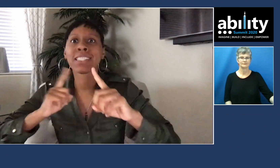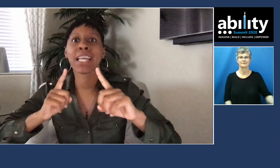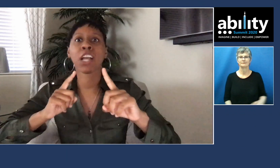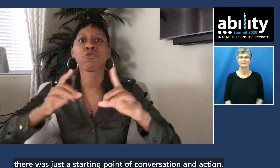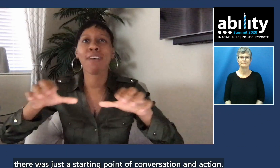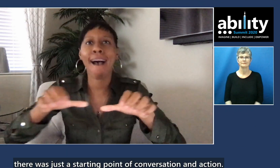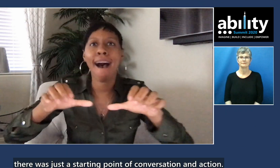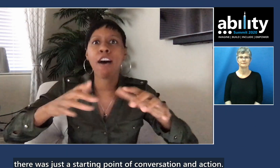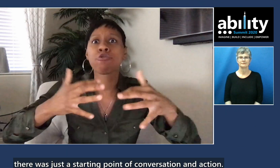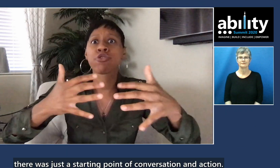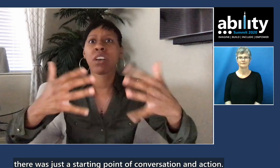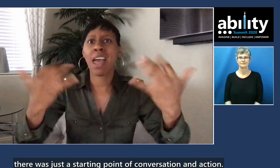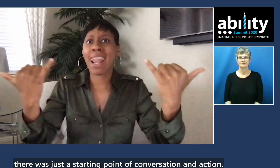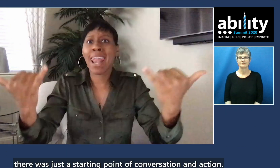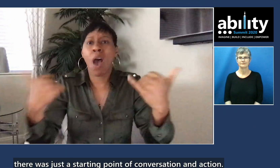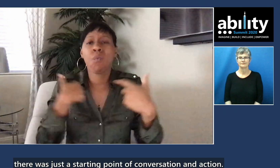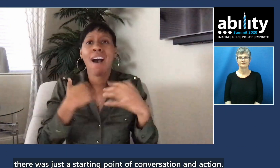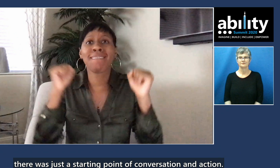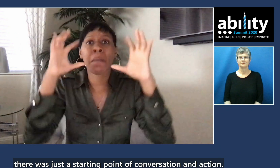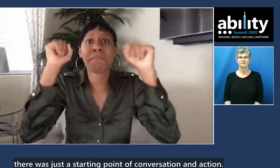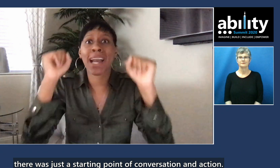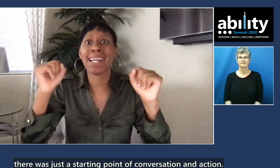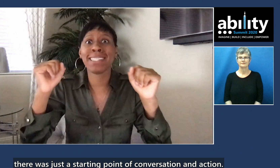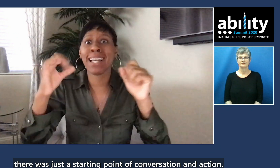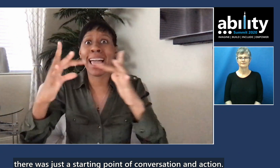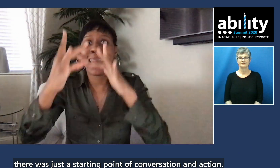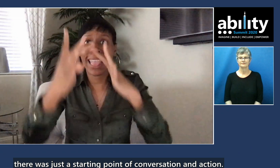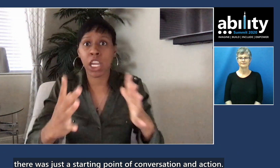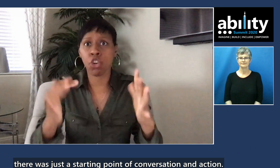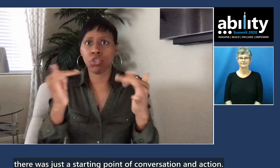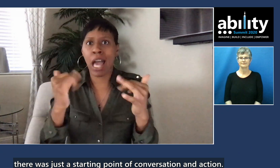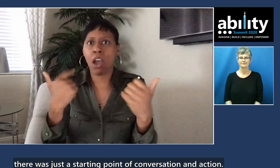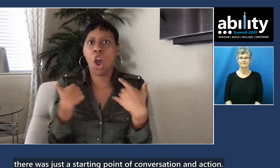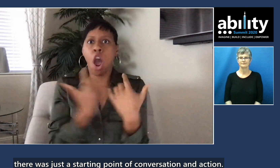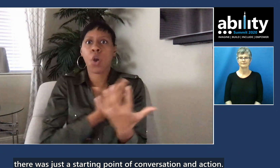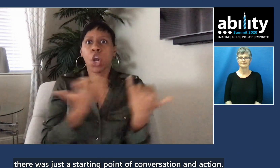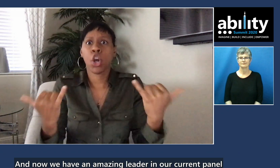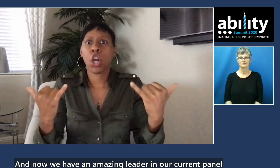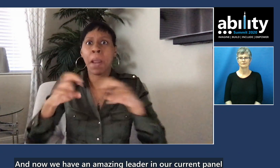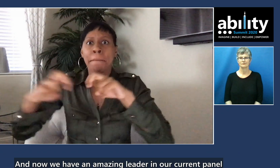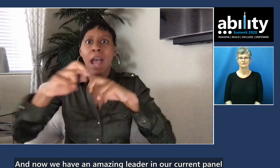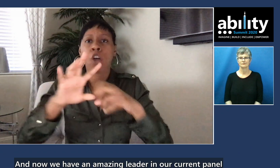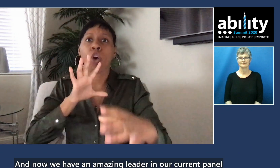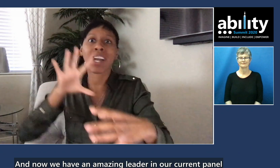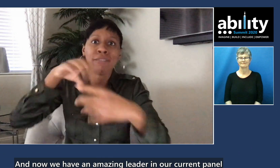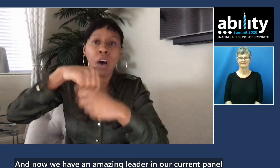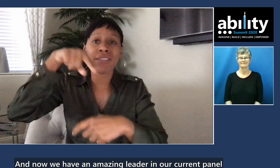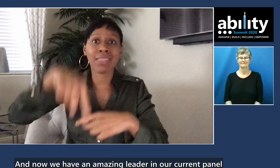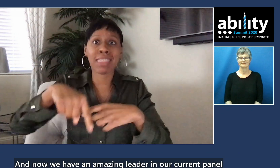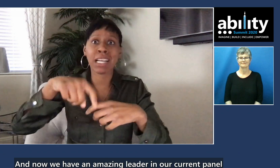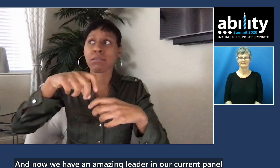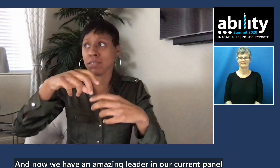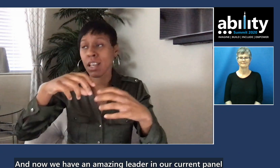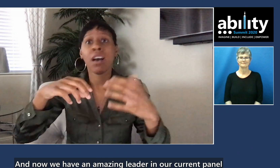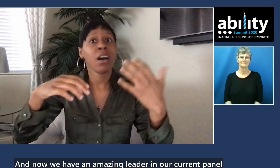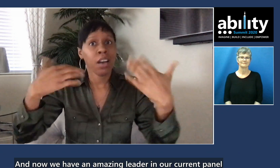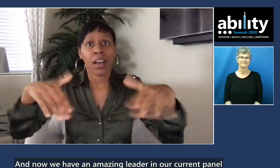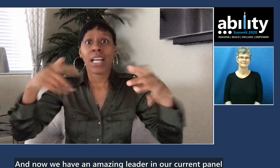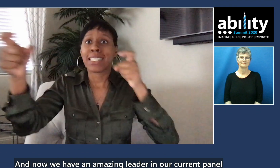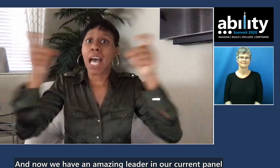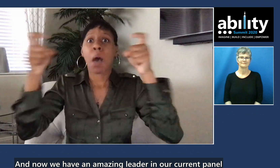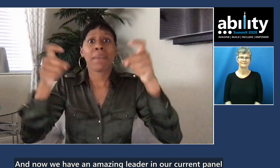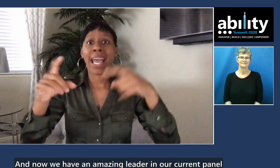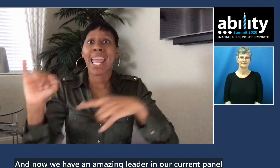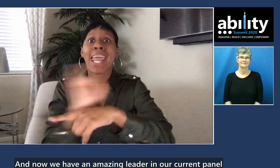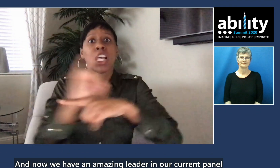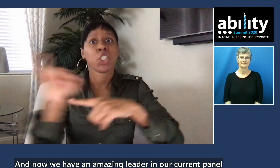just a starting point of conversation and action. And now we have an amazing leader, our current panel talking